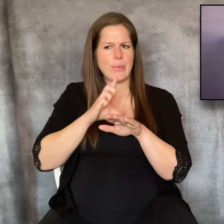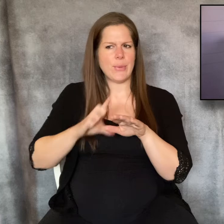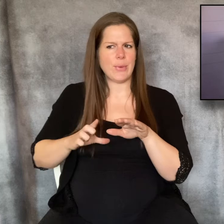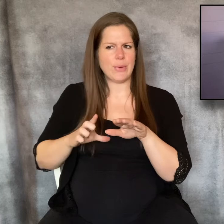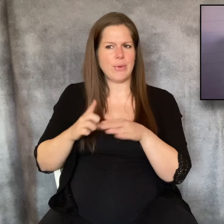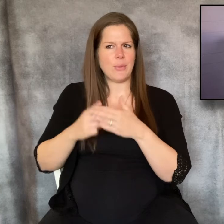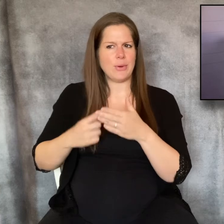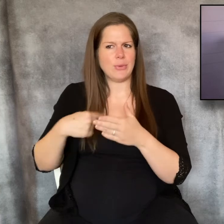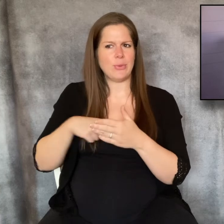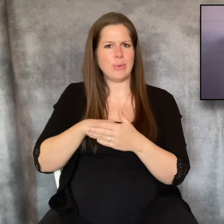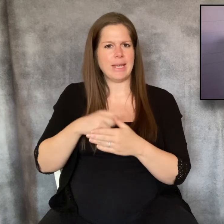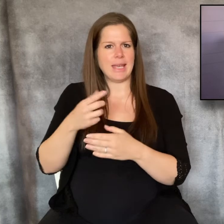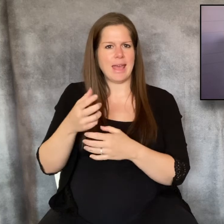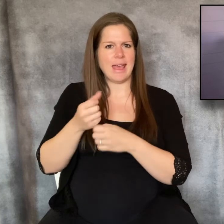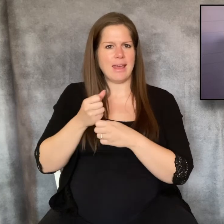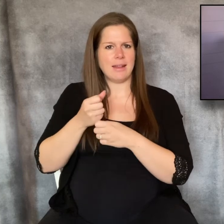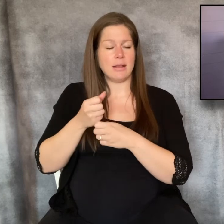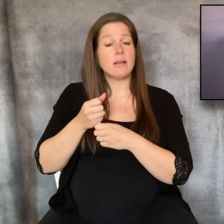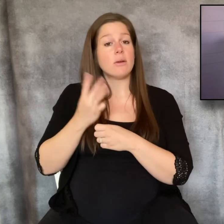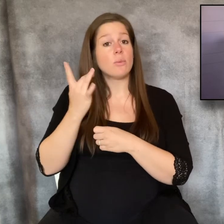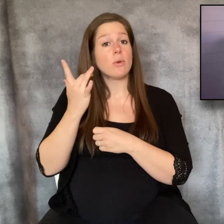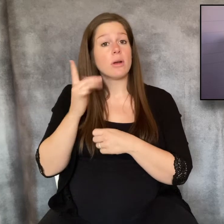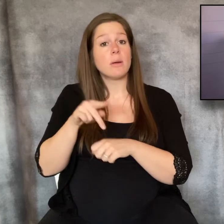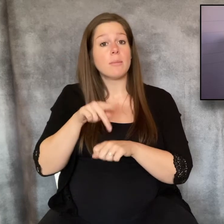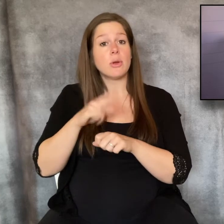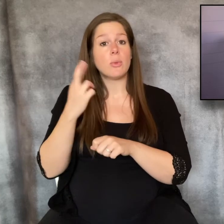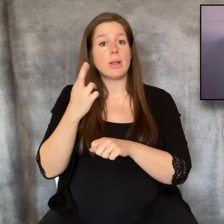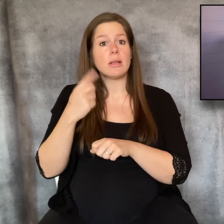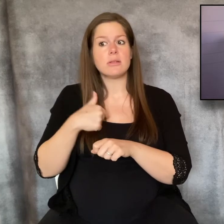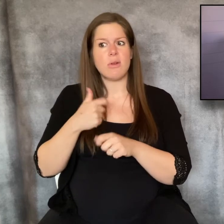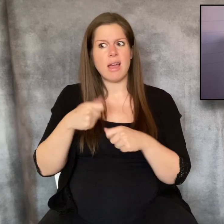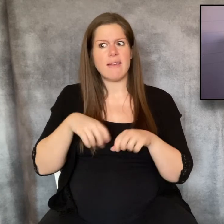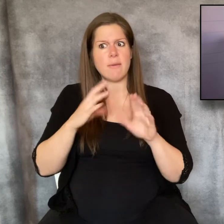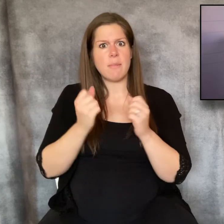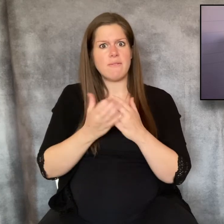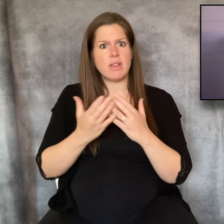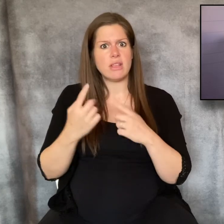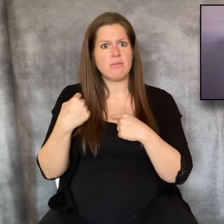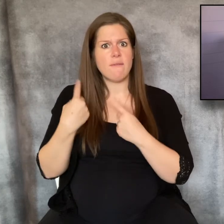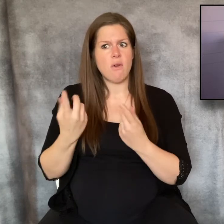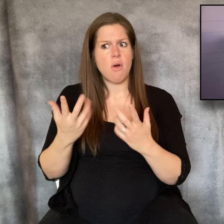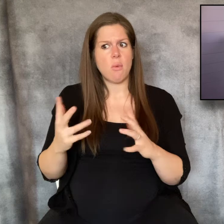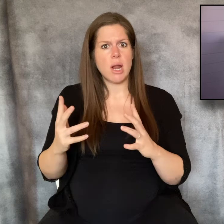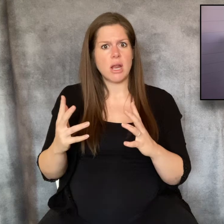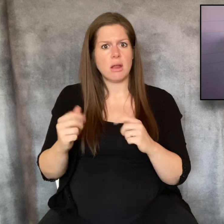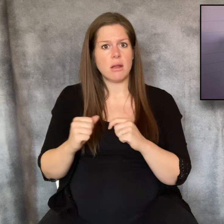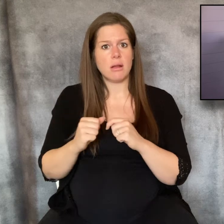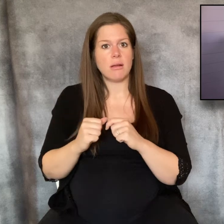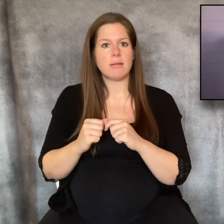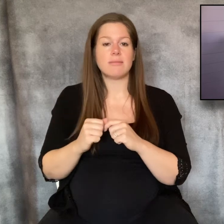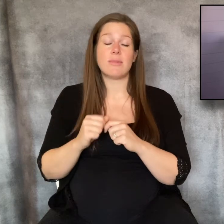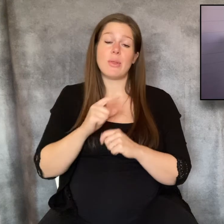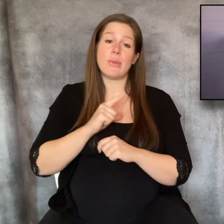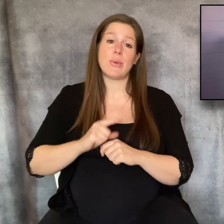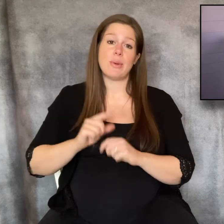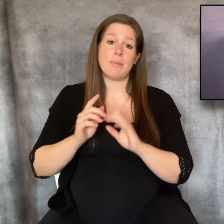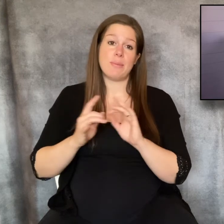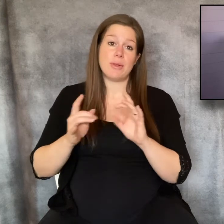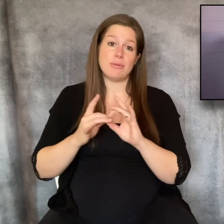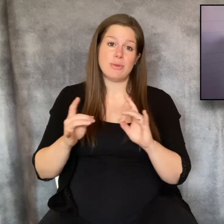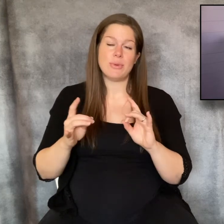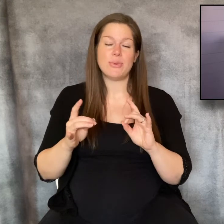Because obviously Peter dropped his fishing nets and followed Christ. And the Lord goes on to talk about